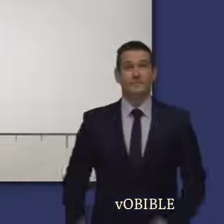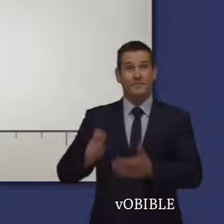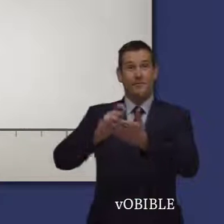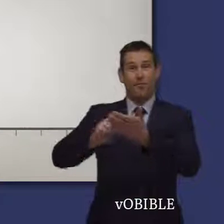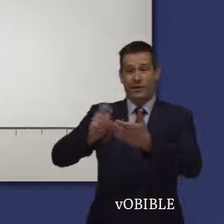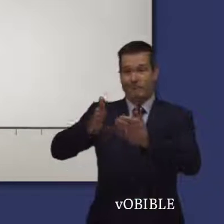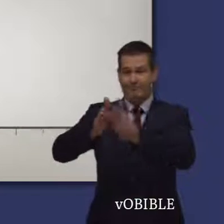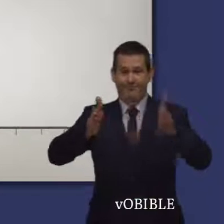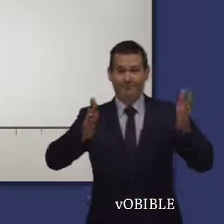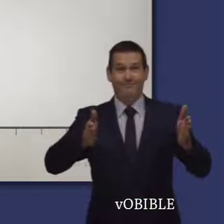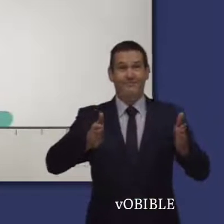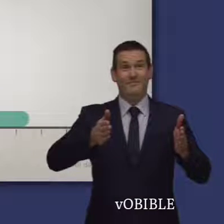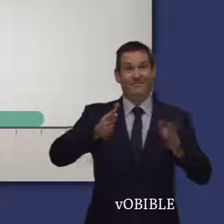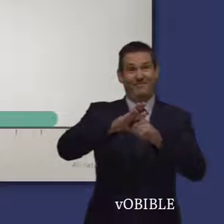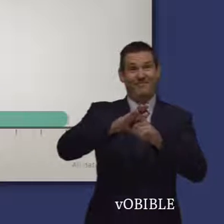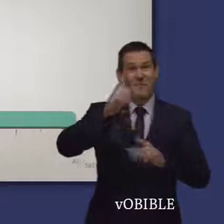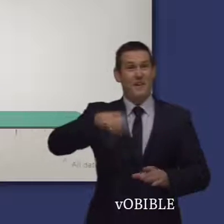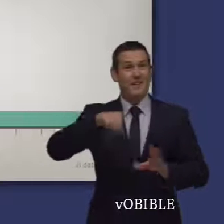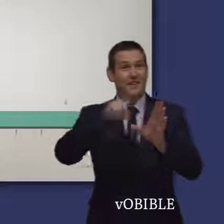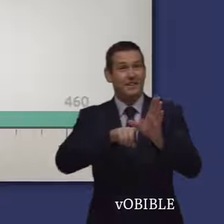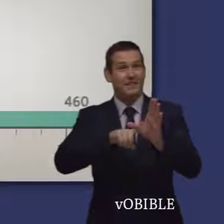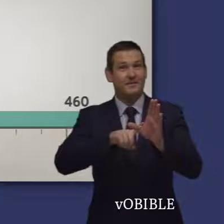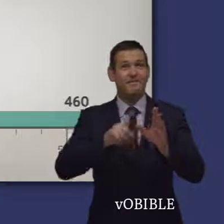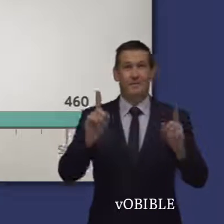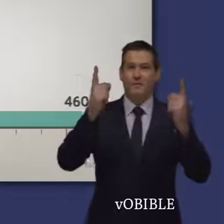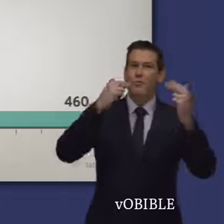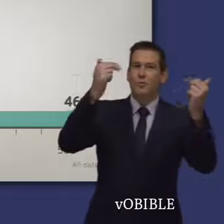The writing of the book of Psalms spanned about 1,000 years.